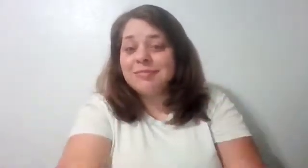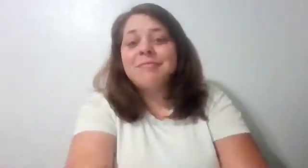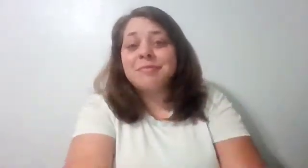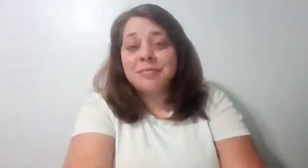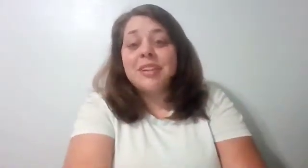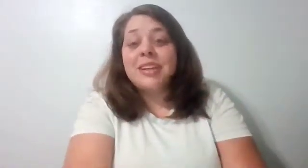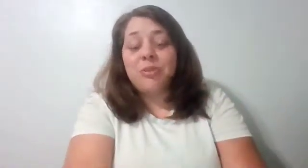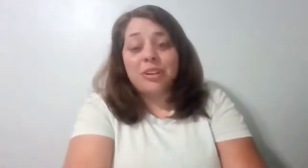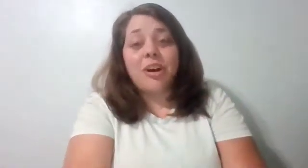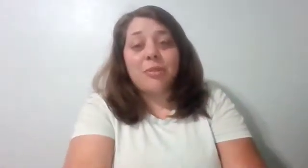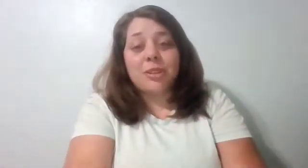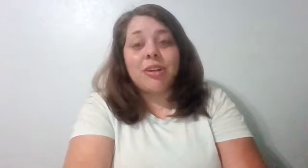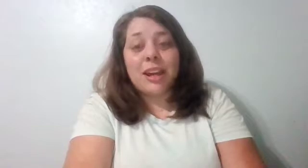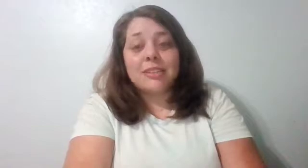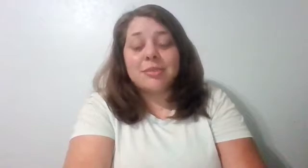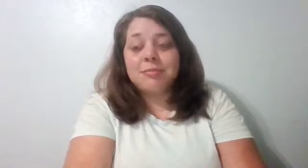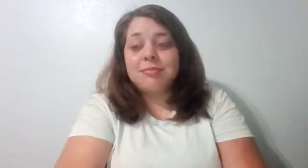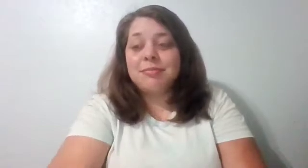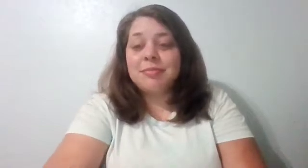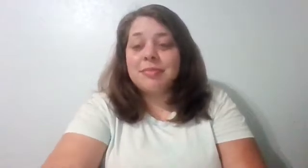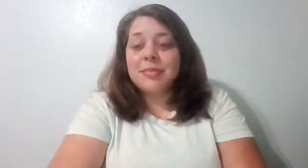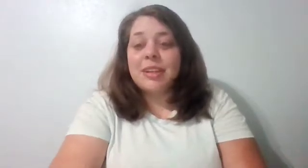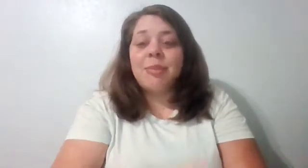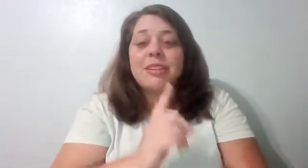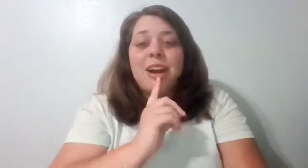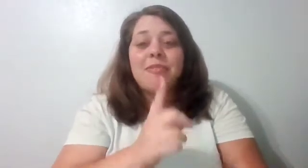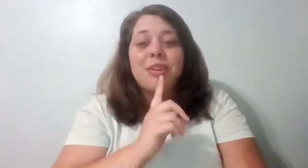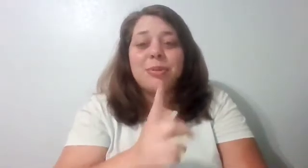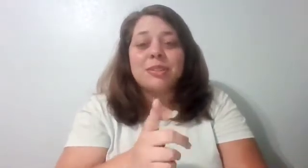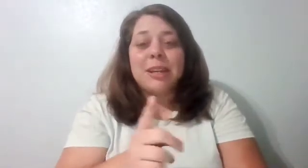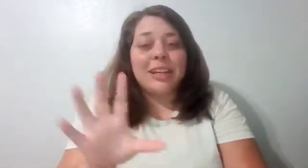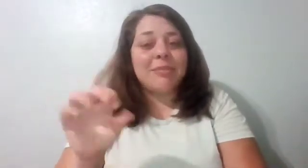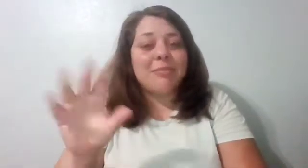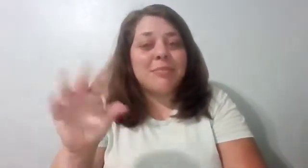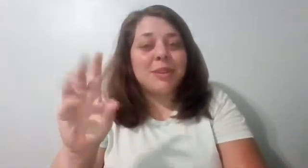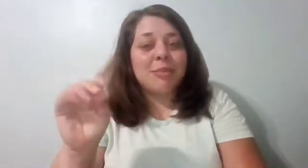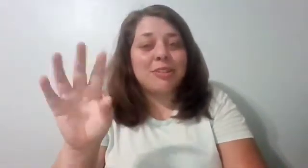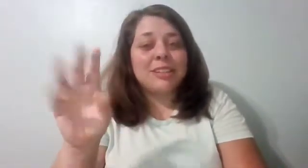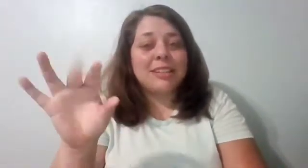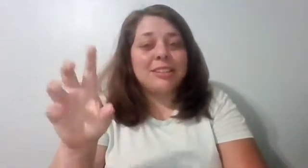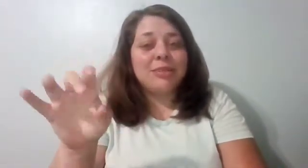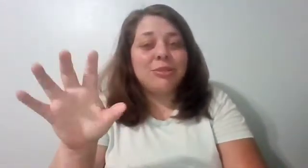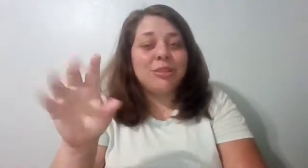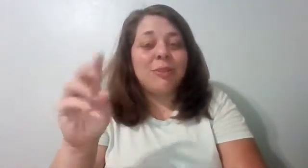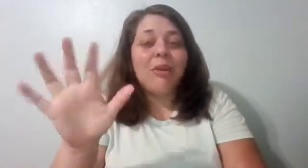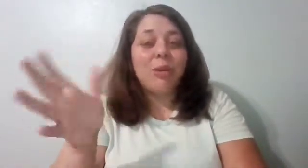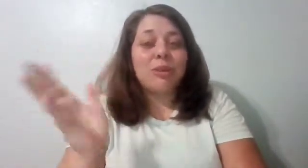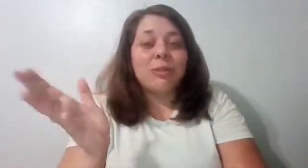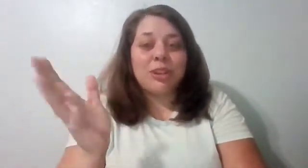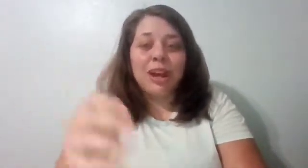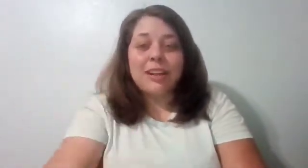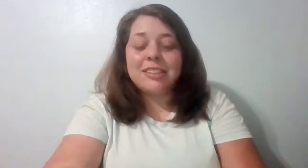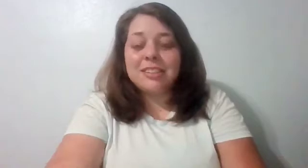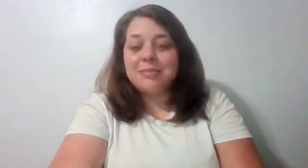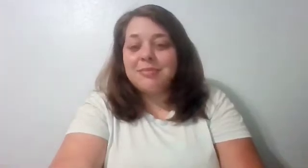hands? You can talk with your hands. But it's not verbal speaking, but you make words